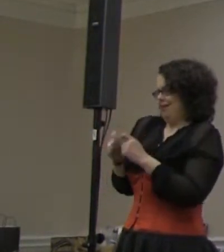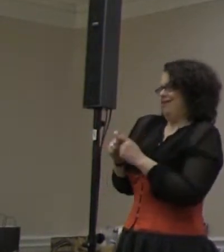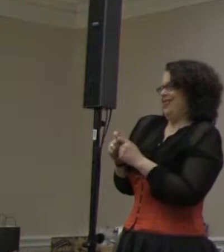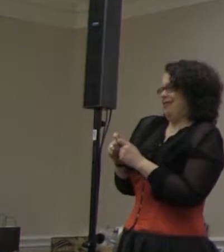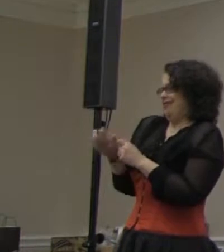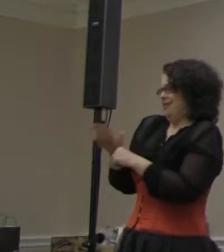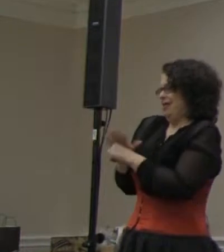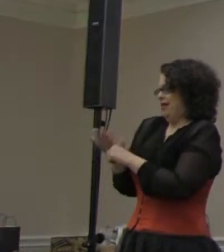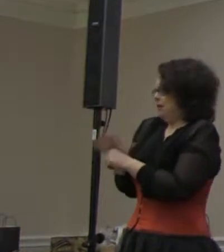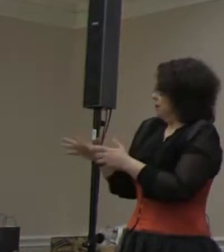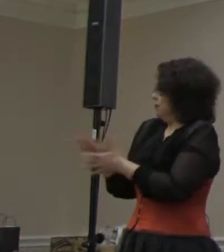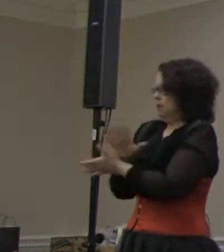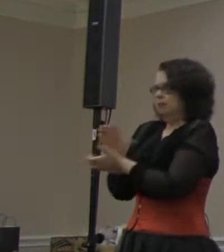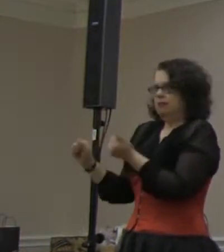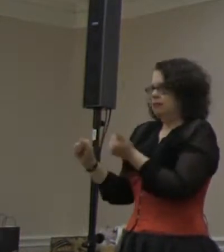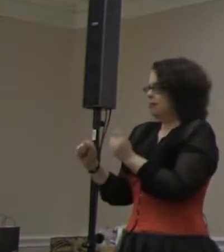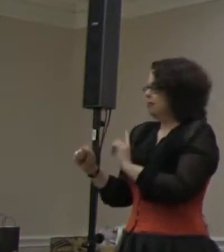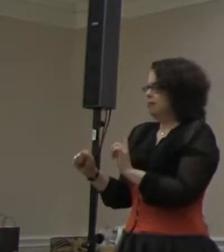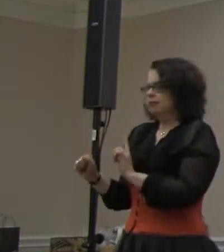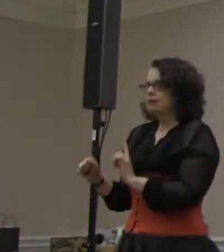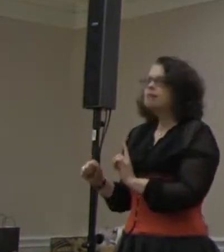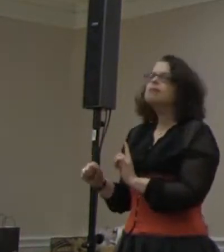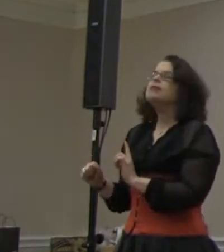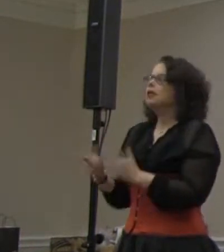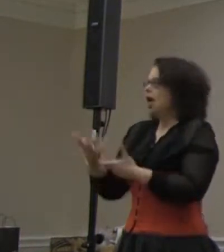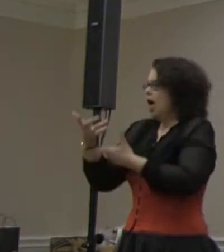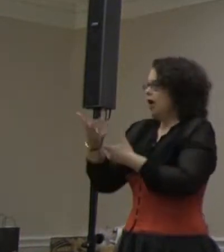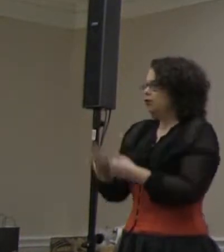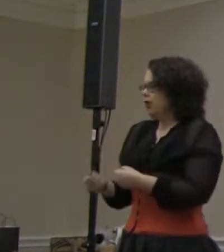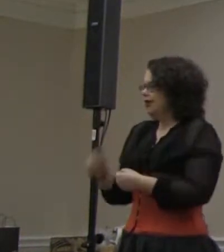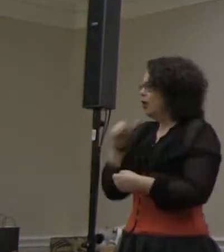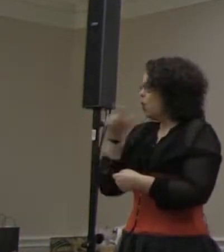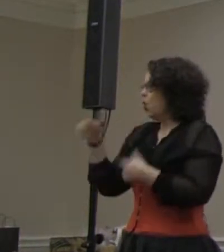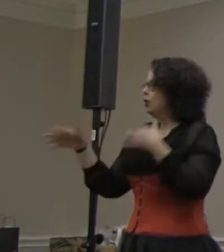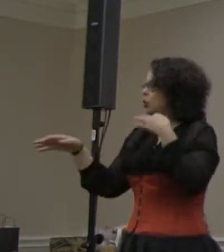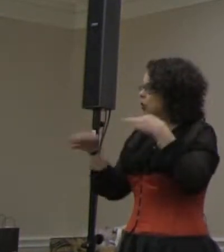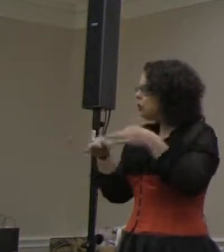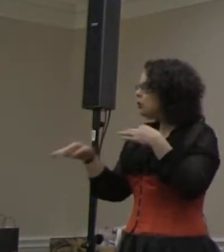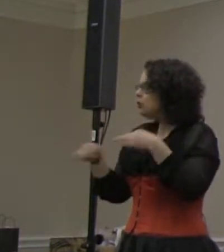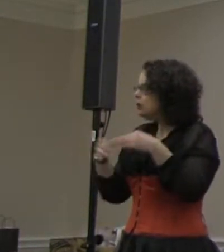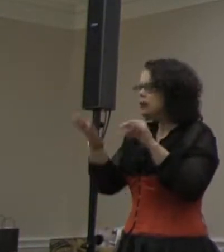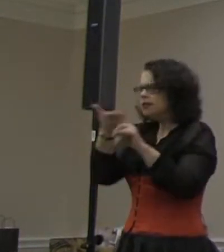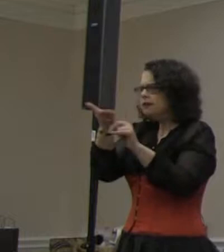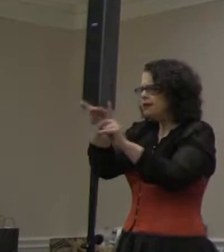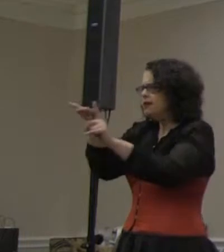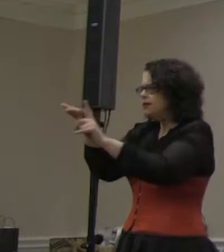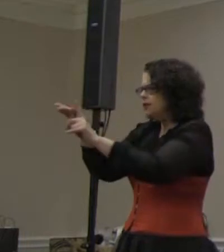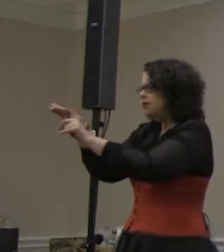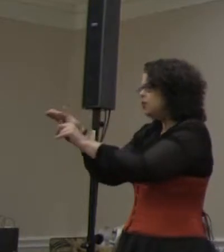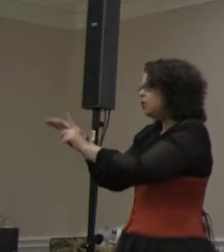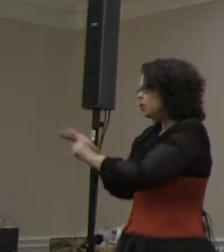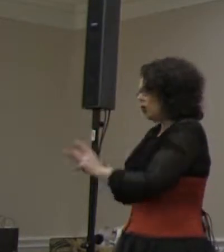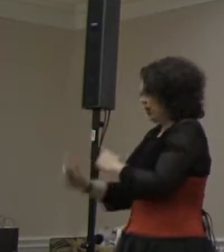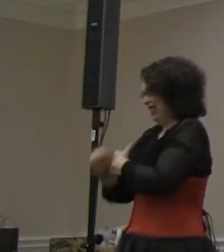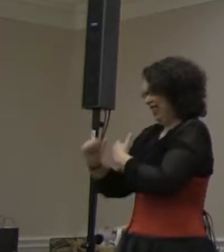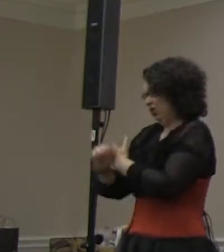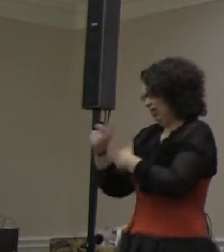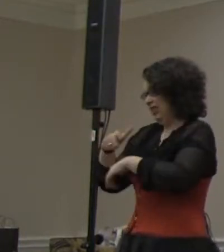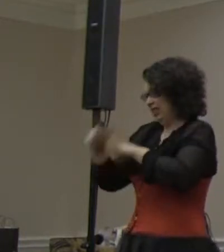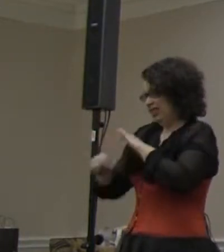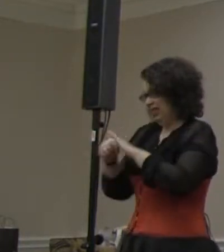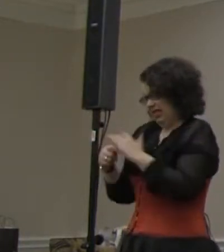run asunder. I trust I do not need to spend much time convincing any of you of the dangerous times we